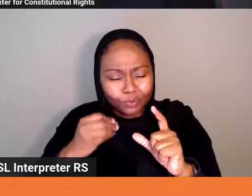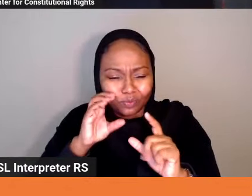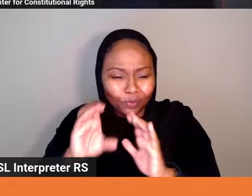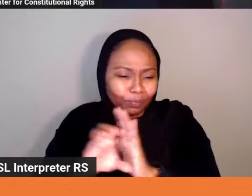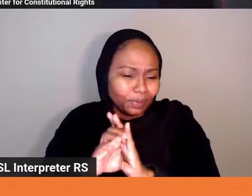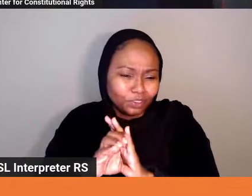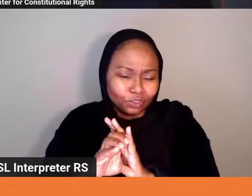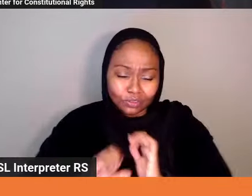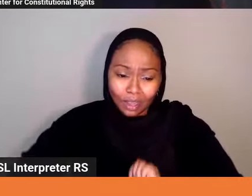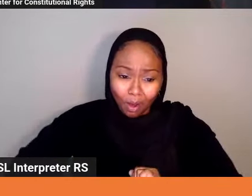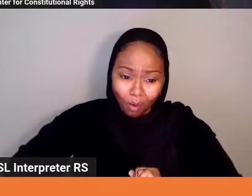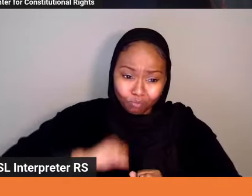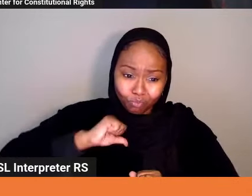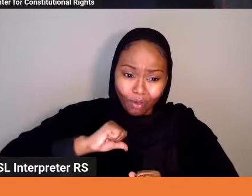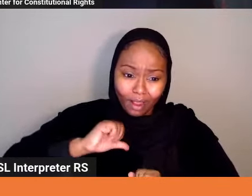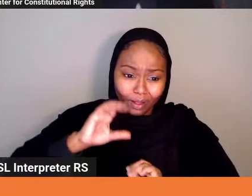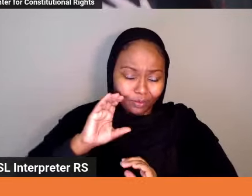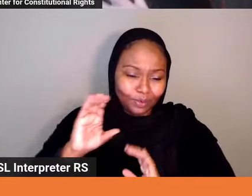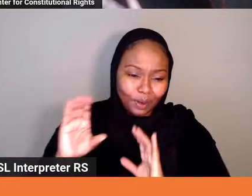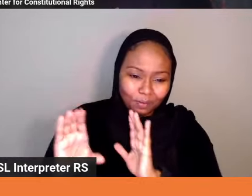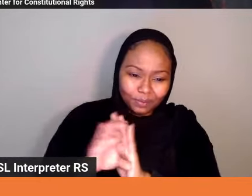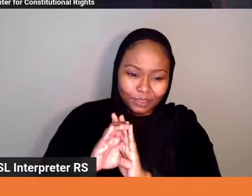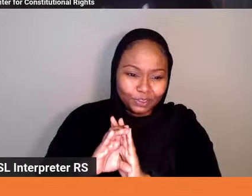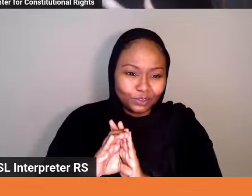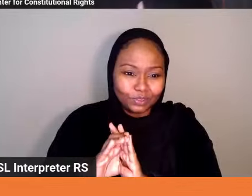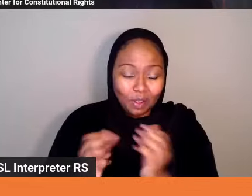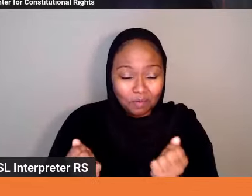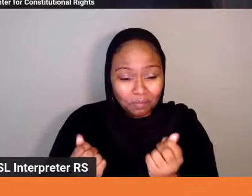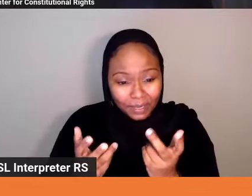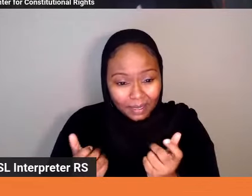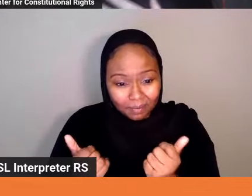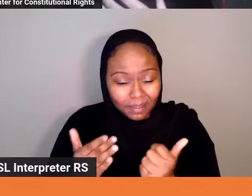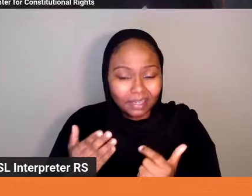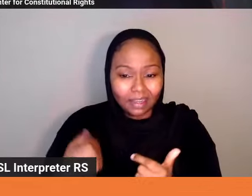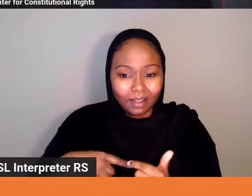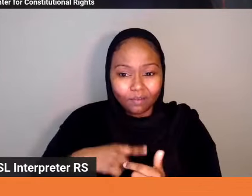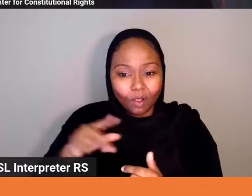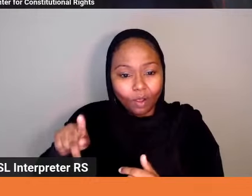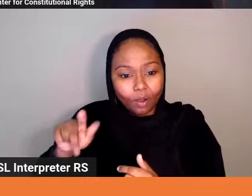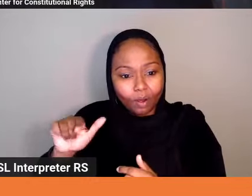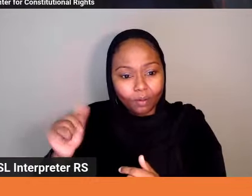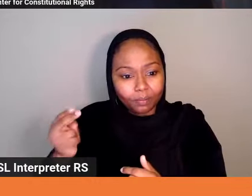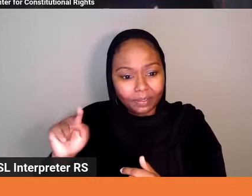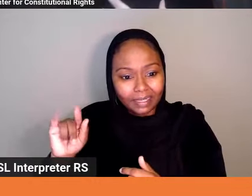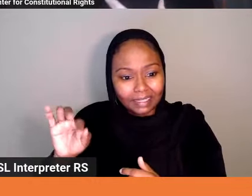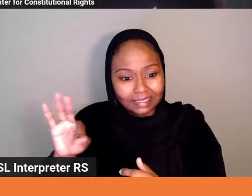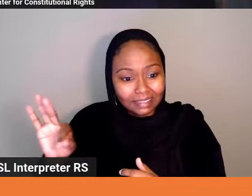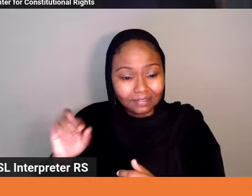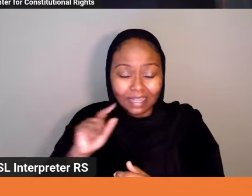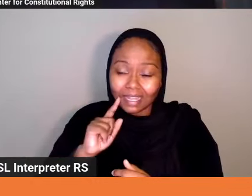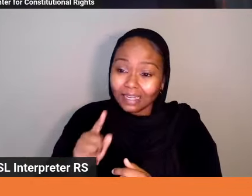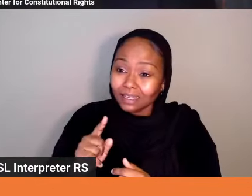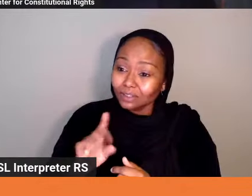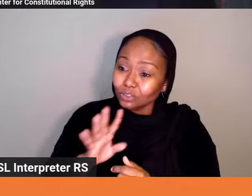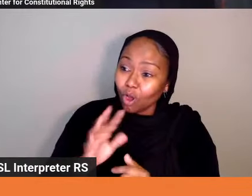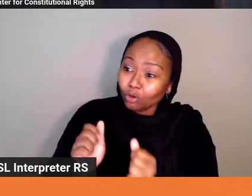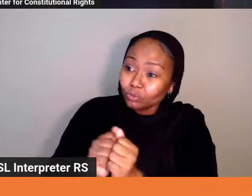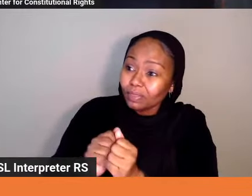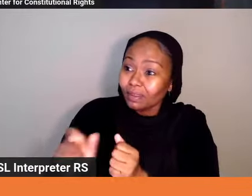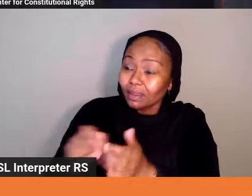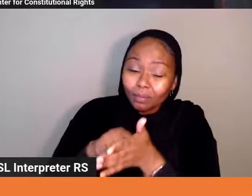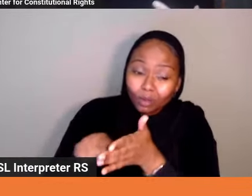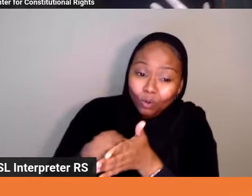photos of a number of our plaintiffs. And he spoke with them and recorded some of their words and some of their